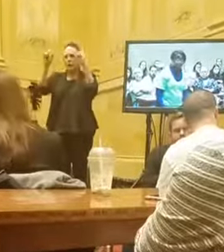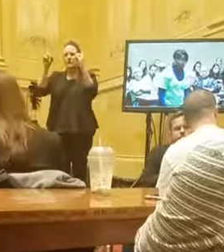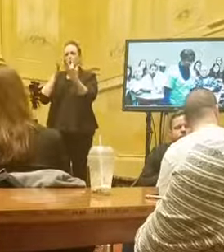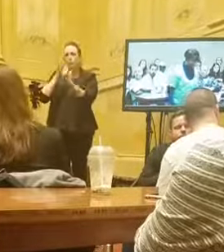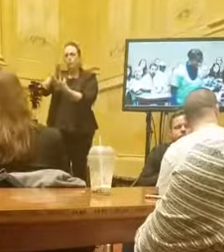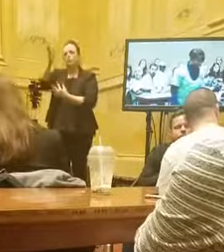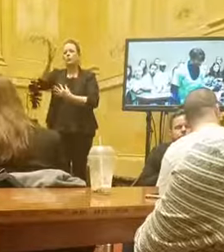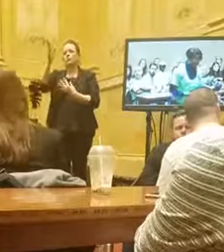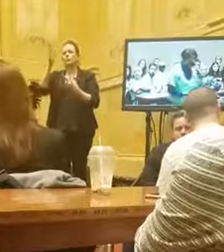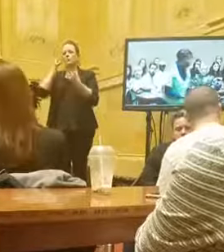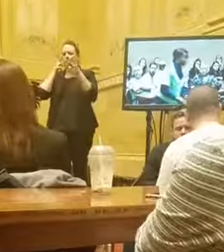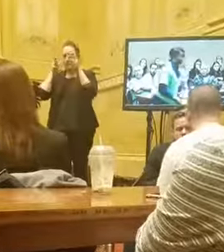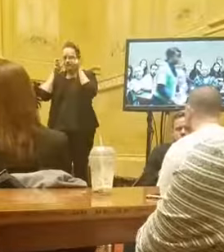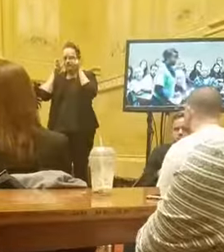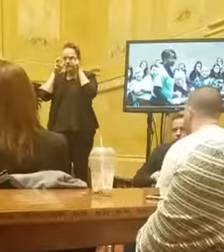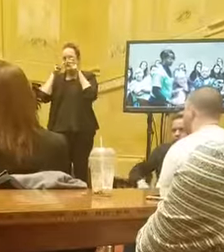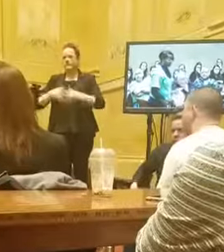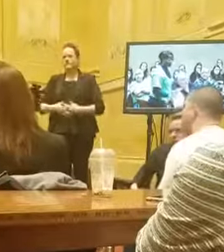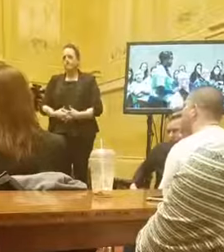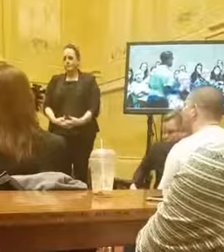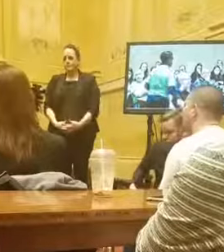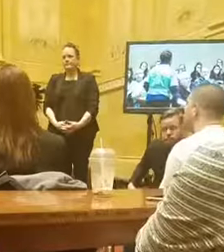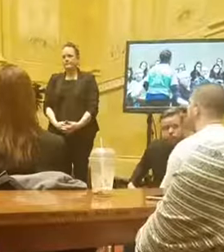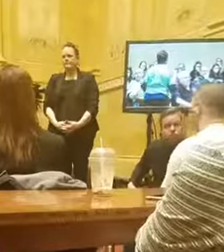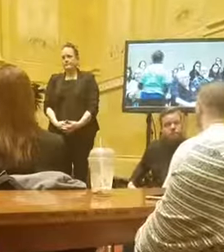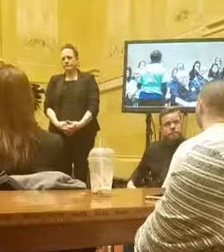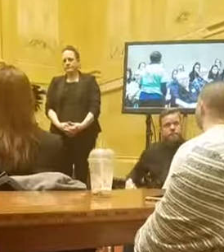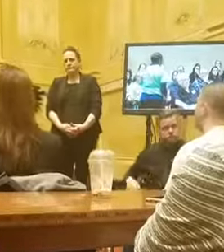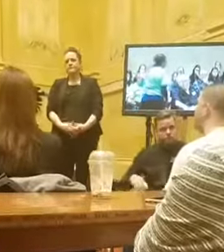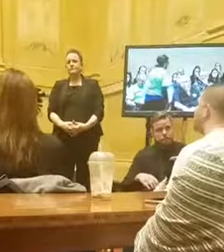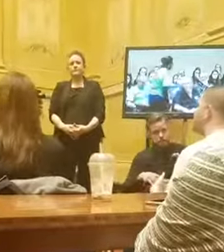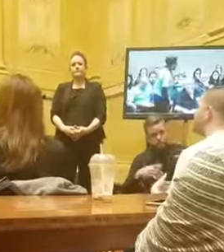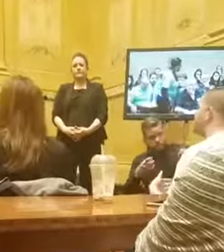services such as our language. So thank you for listening. I appreciate it.